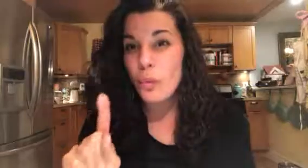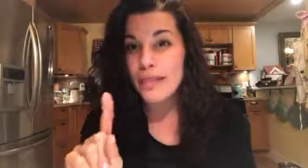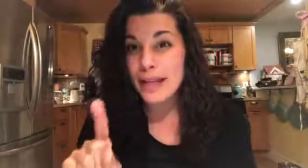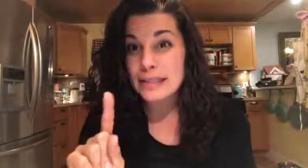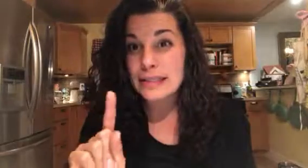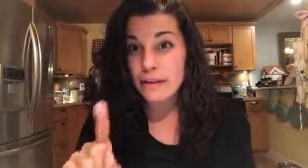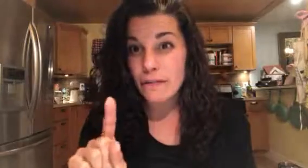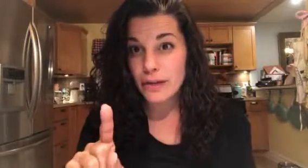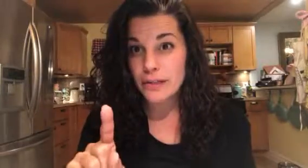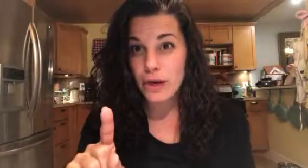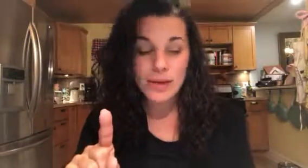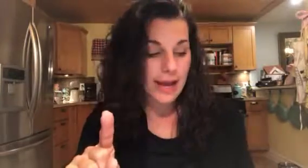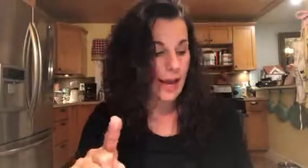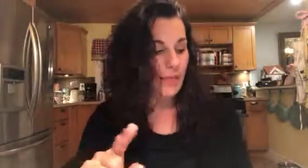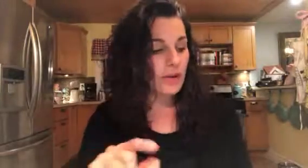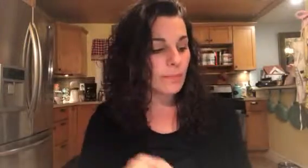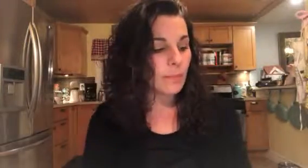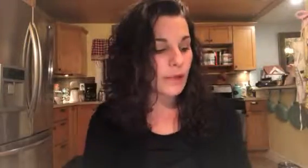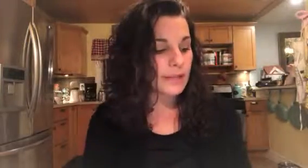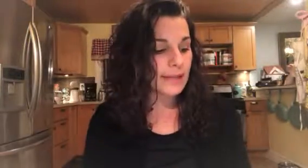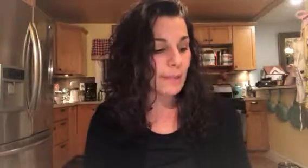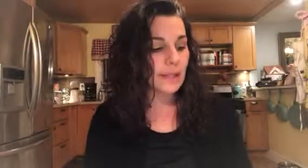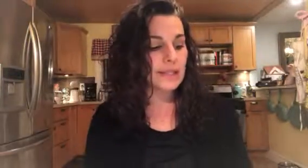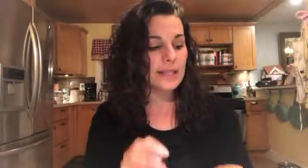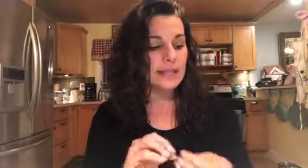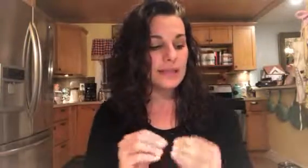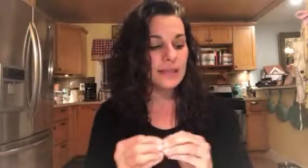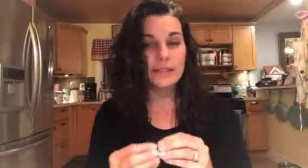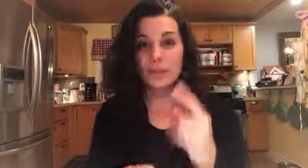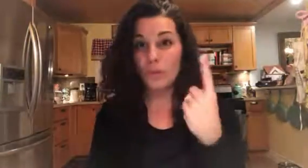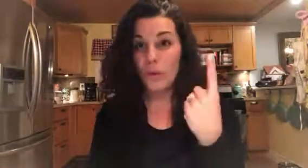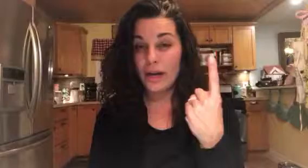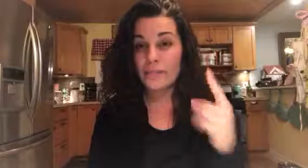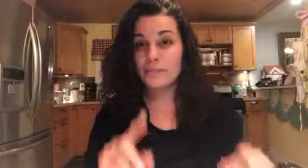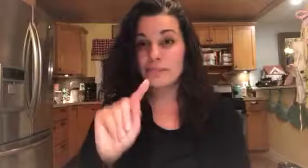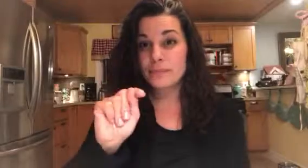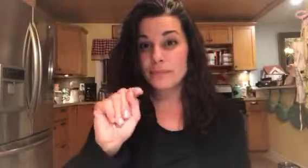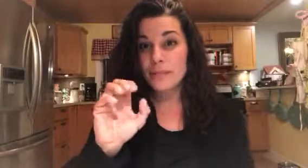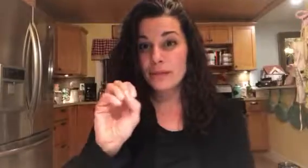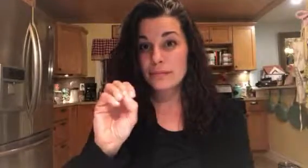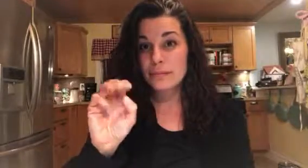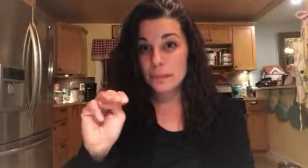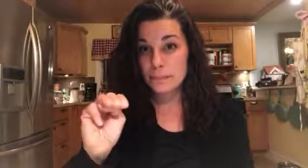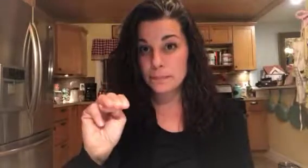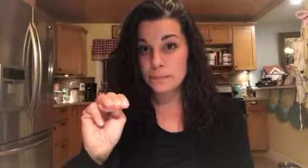one that's different, okay? And the number 1 example is this. He did 1.